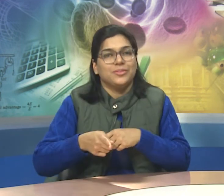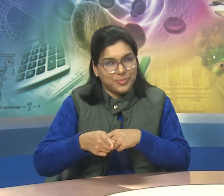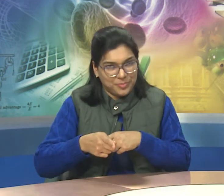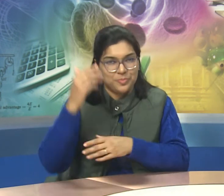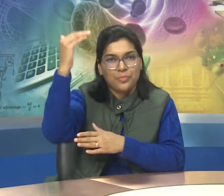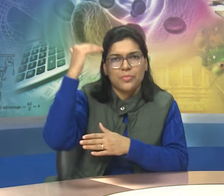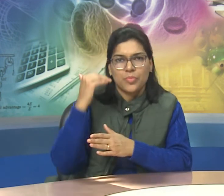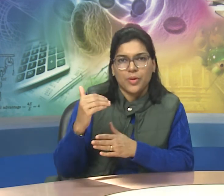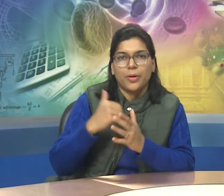once